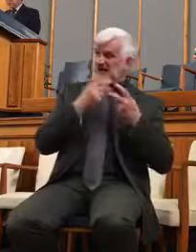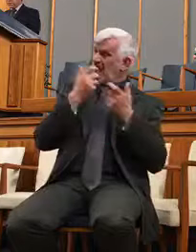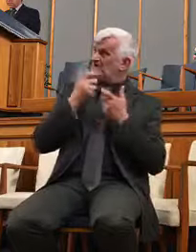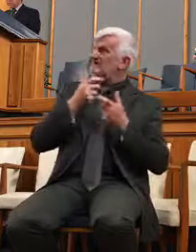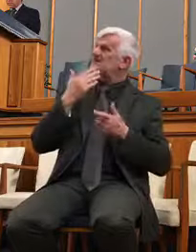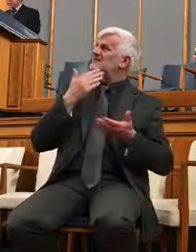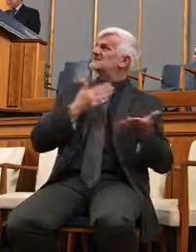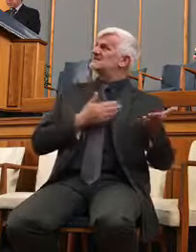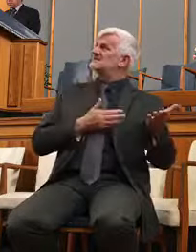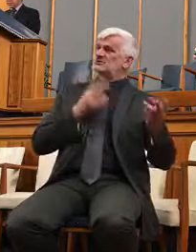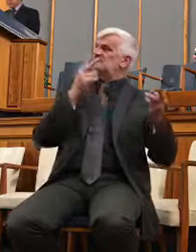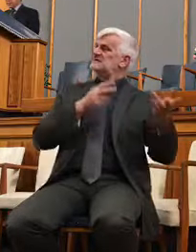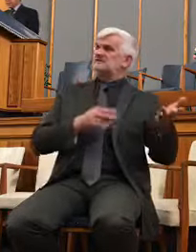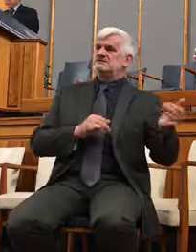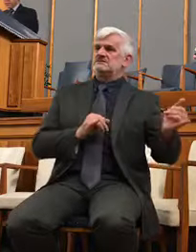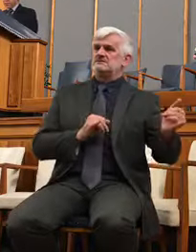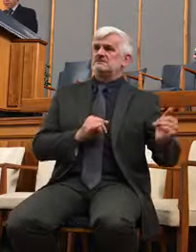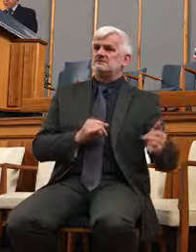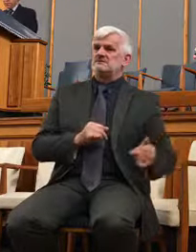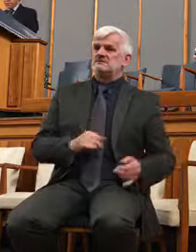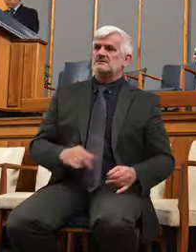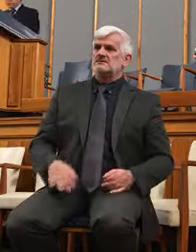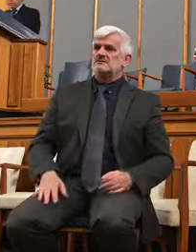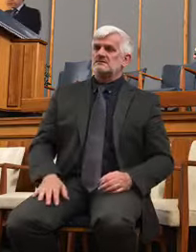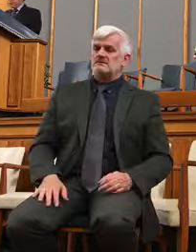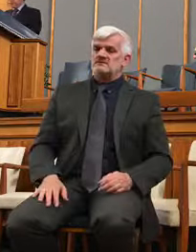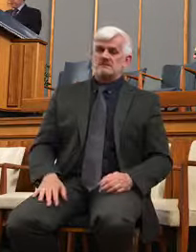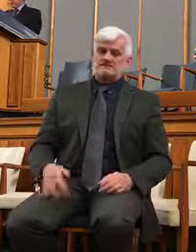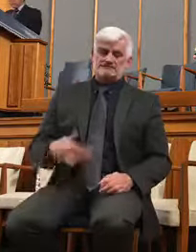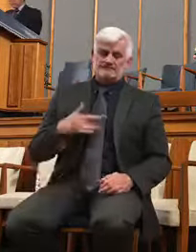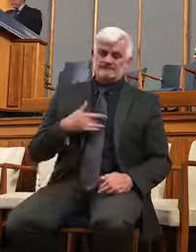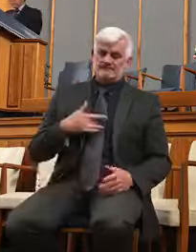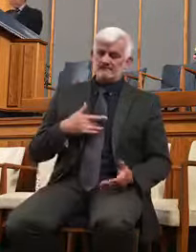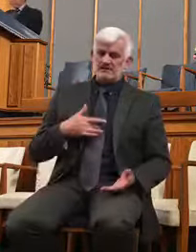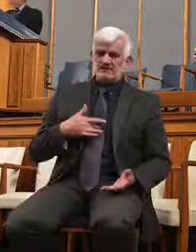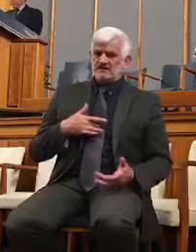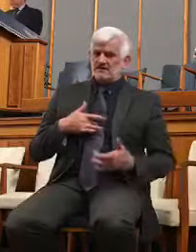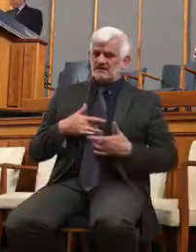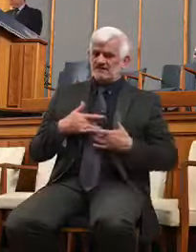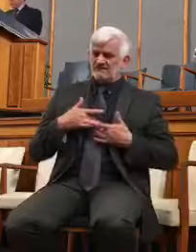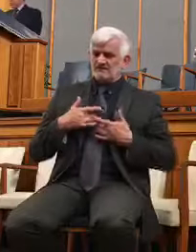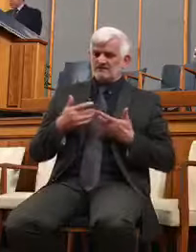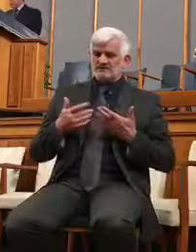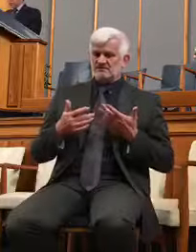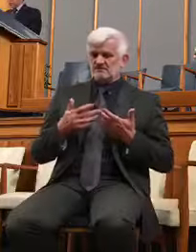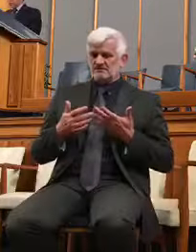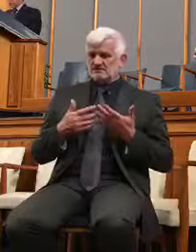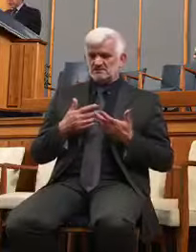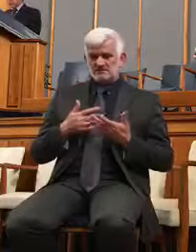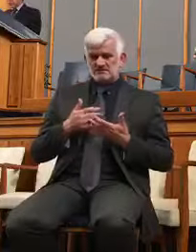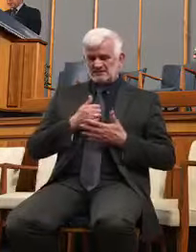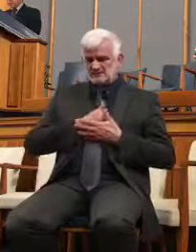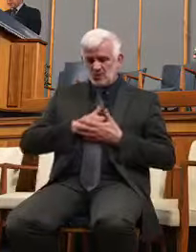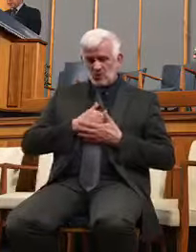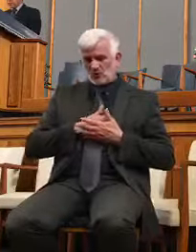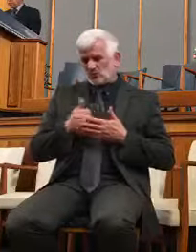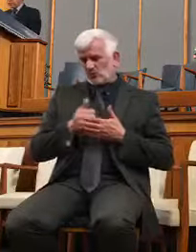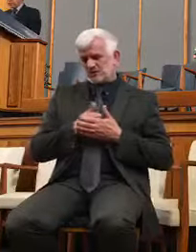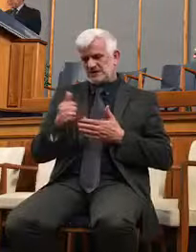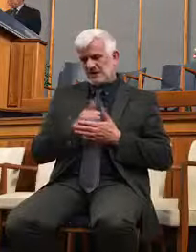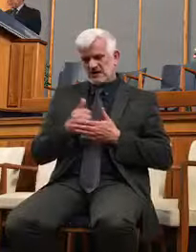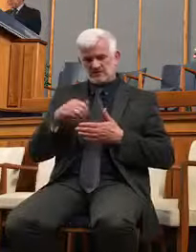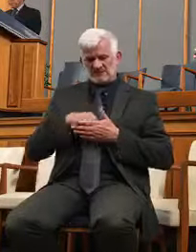magnify themselves against me. For I am ready to halt, and my soul is continually